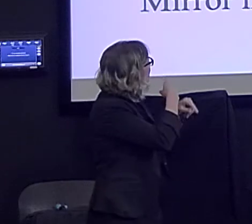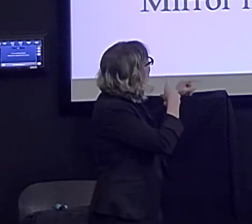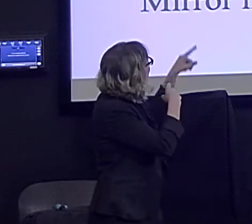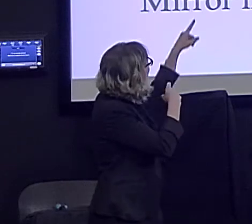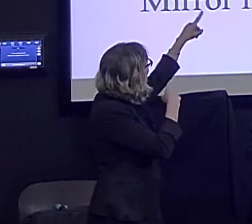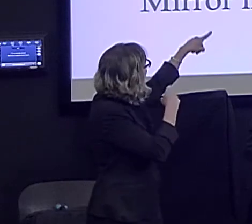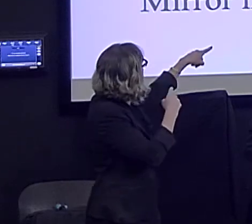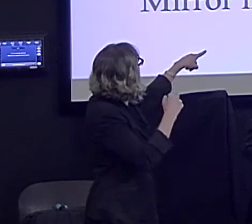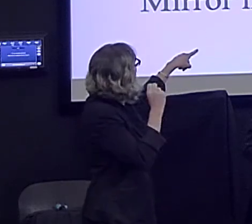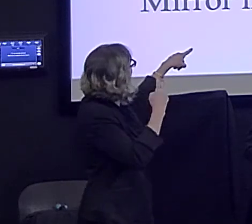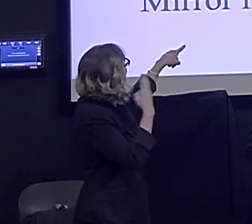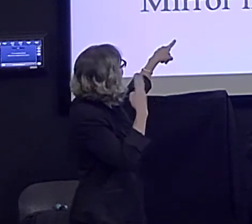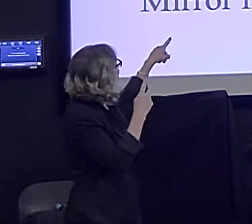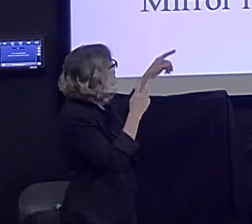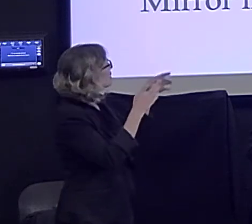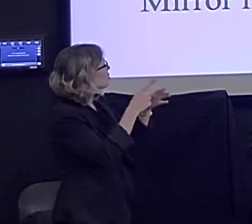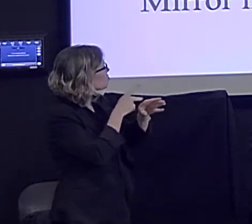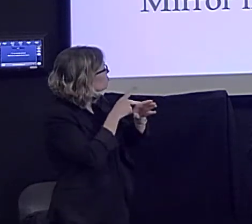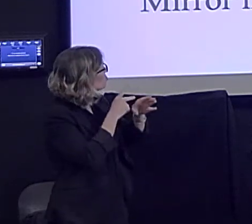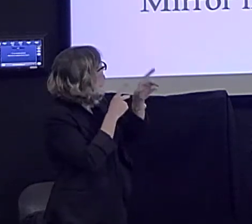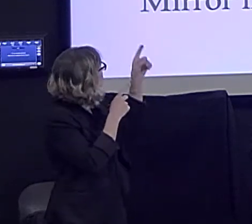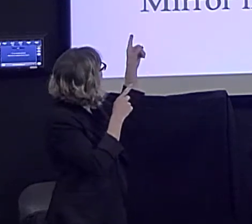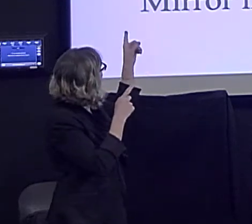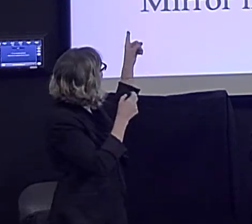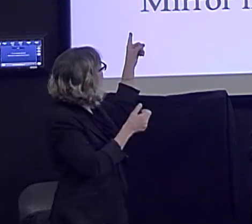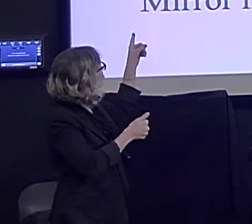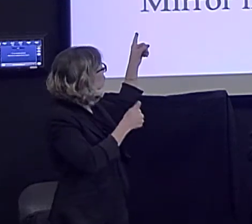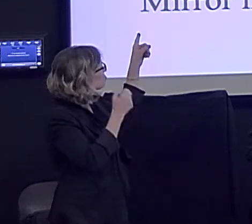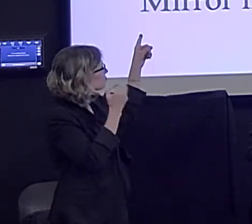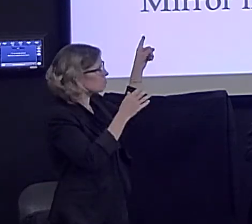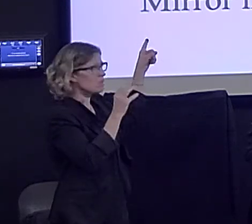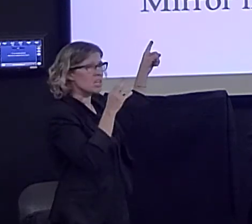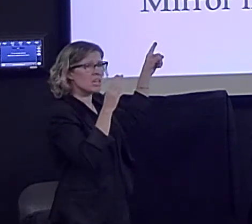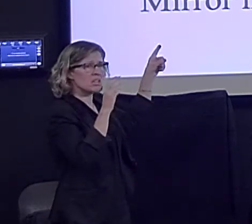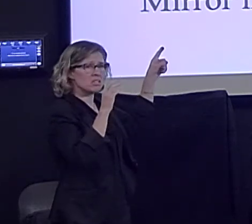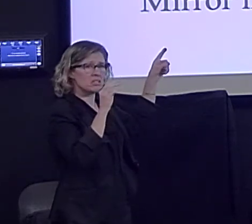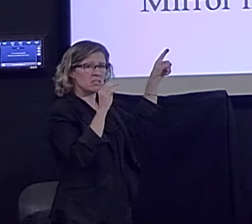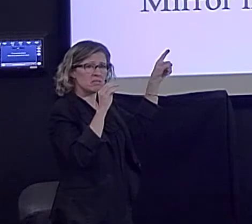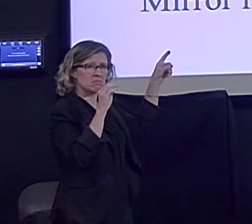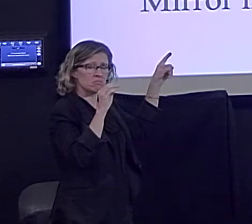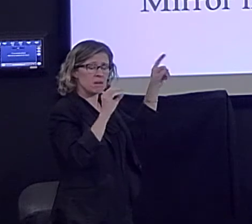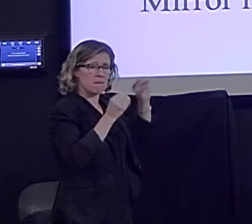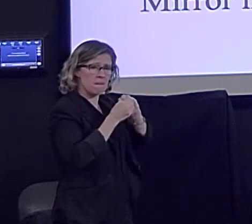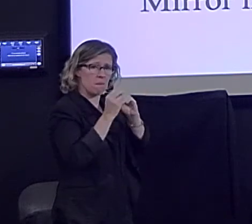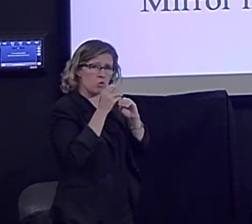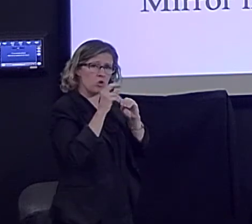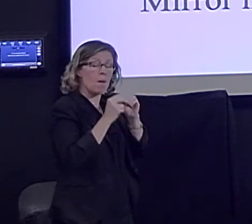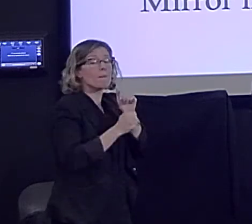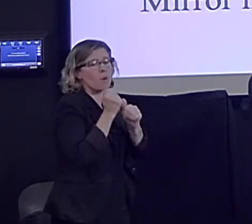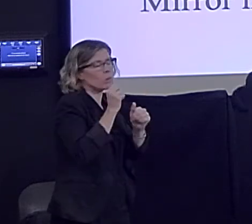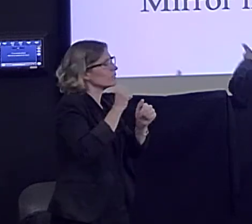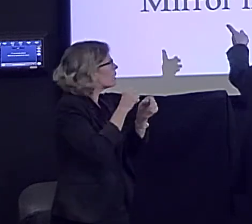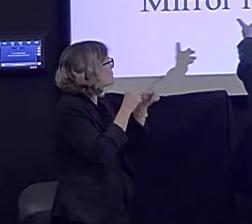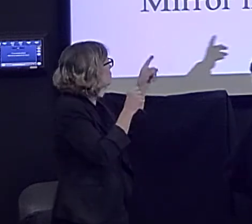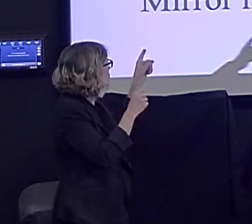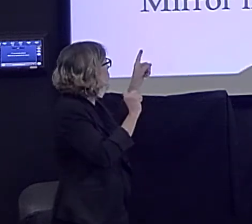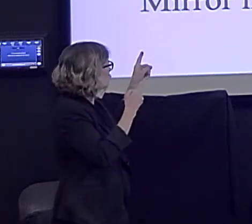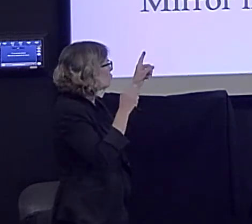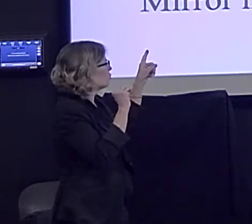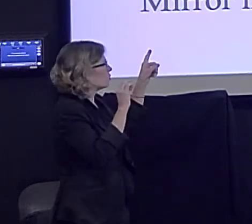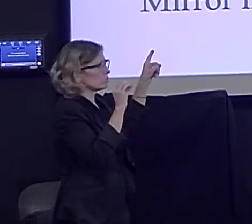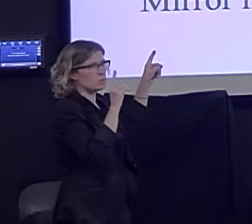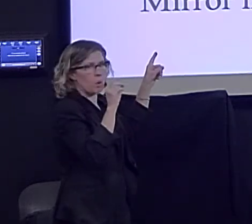it's a considerable number of neurons. The majority are, of course, purely motor, but a considerable number of neurons are either